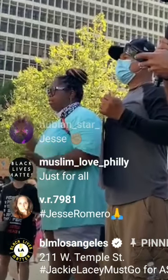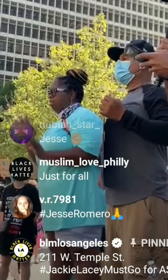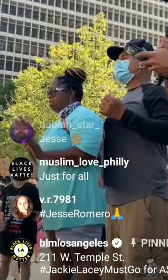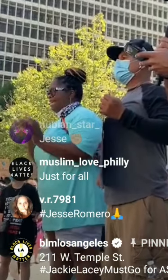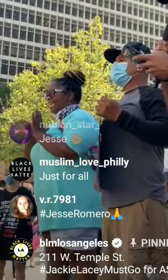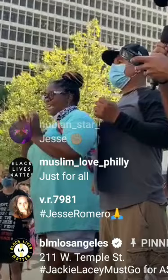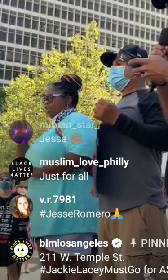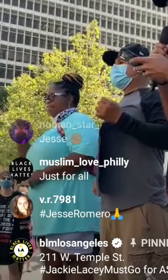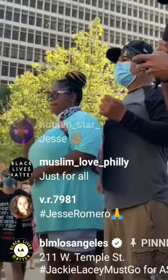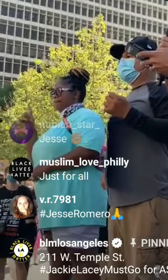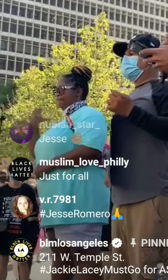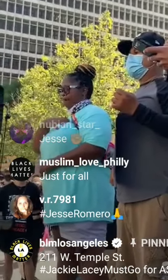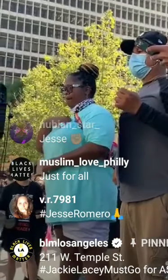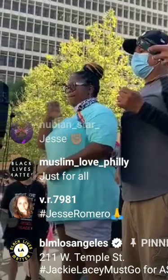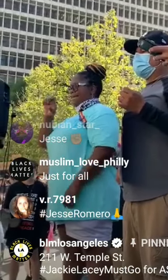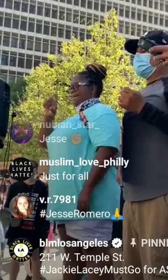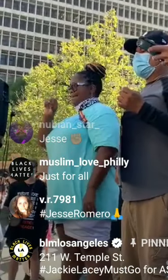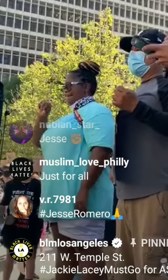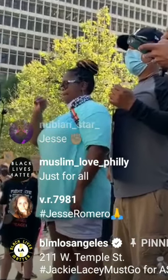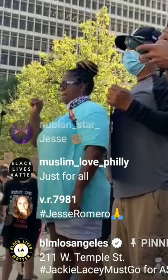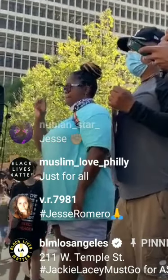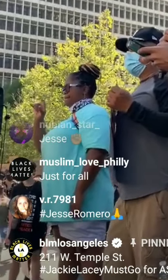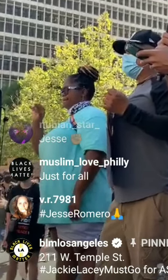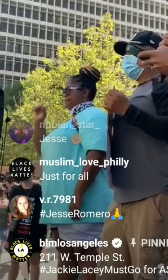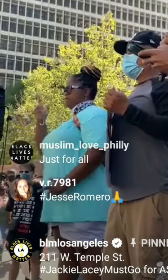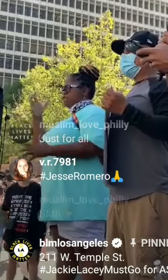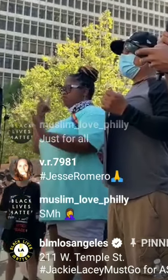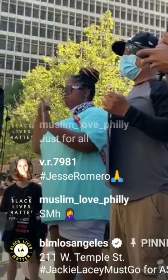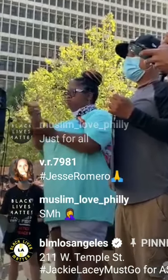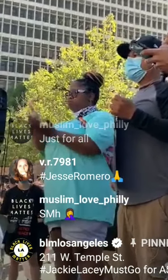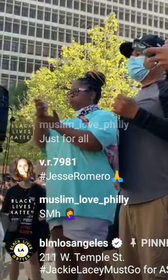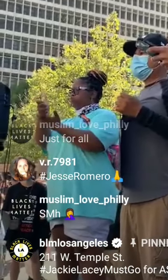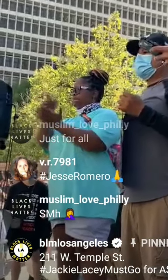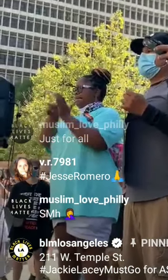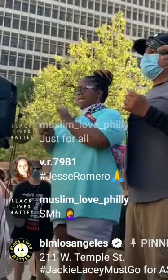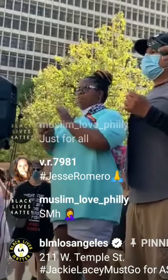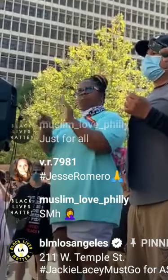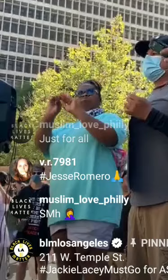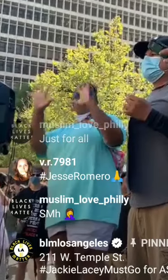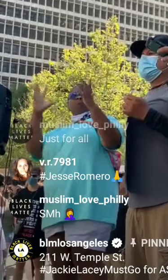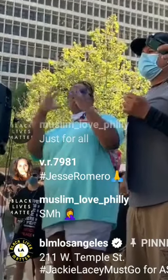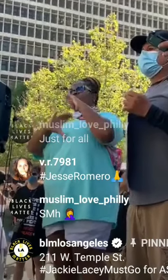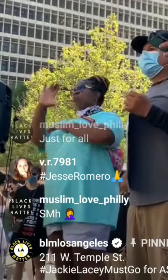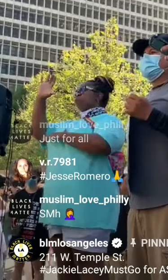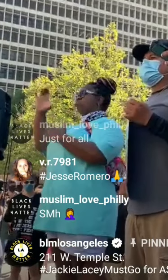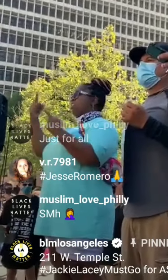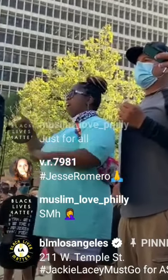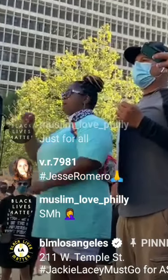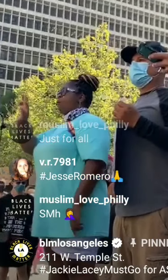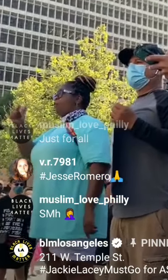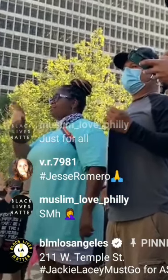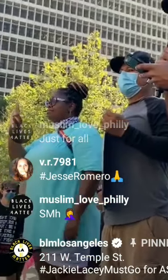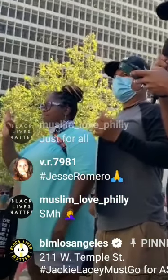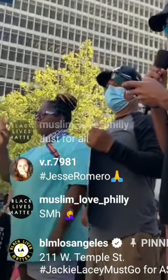killer LAPD cop Eden Medina shot and killed him in broad daylight. This happened on August